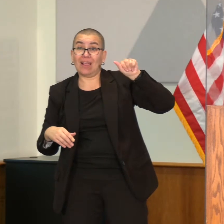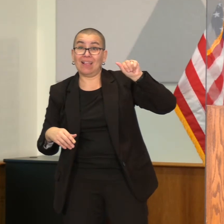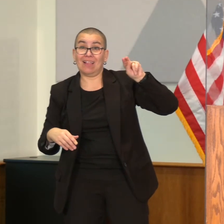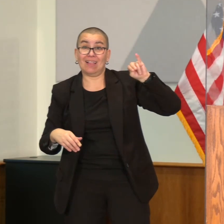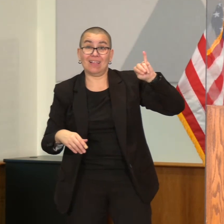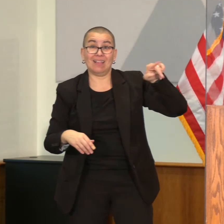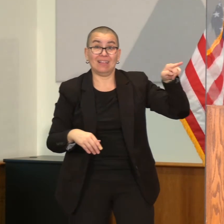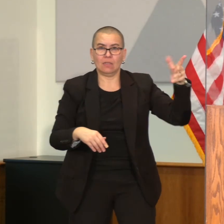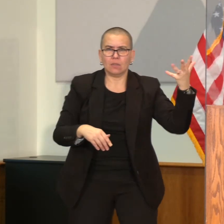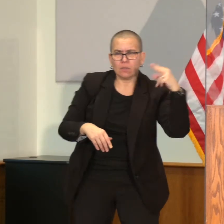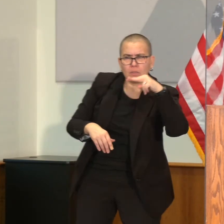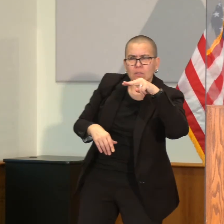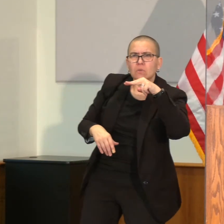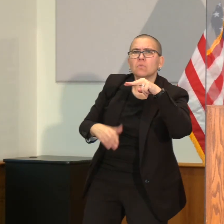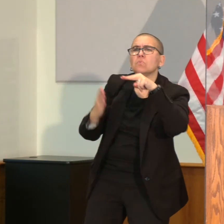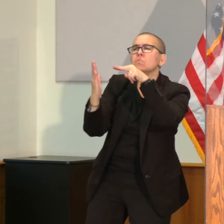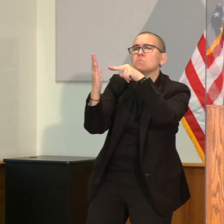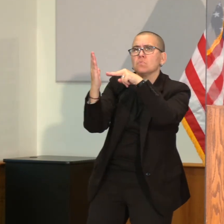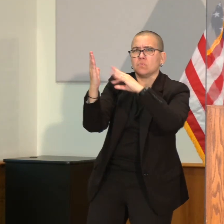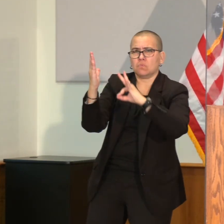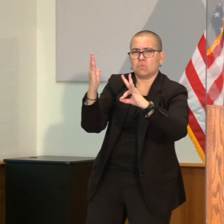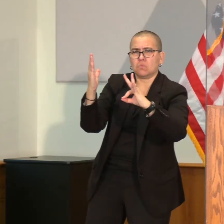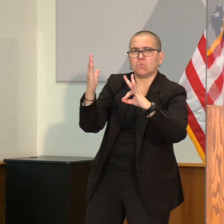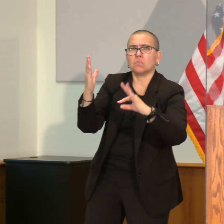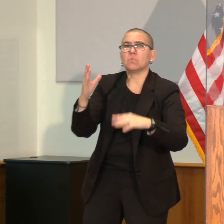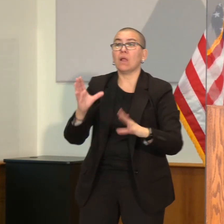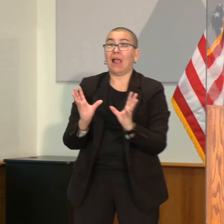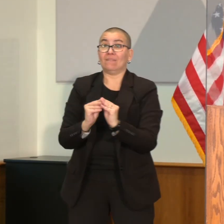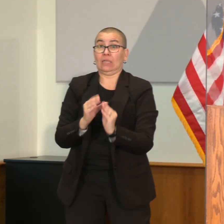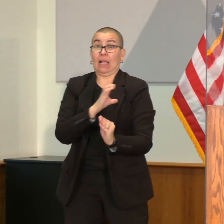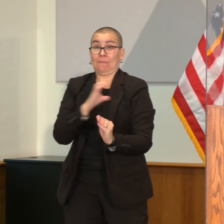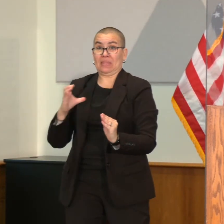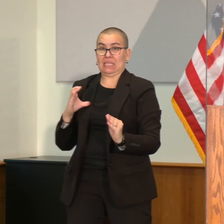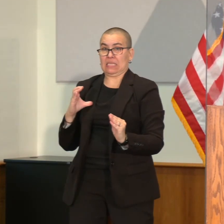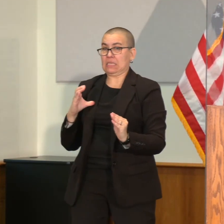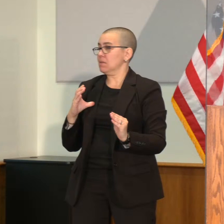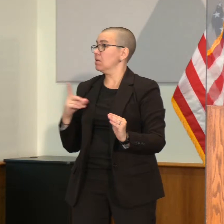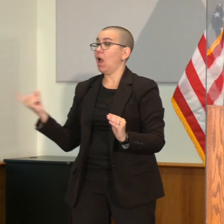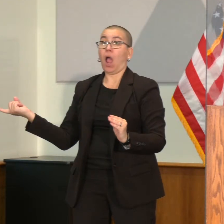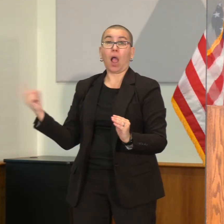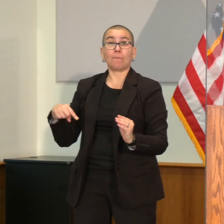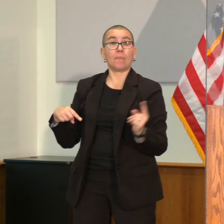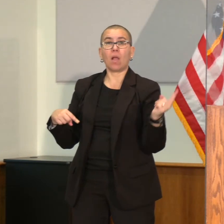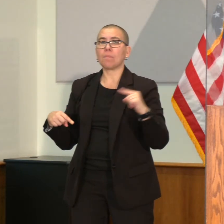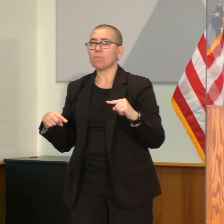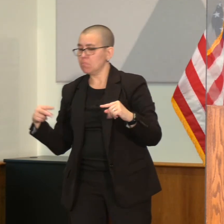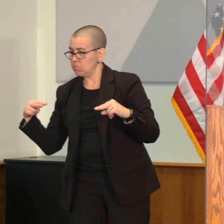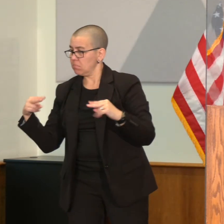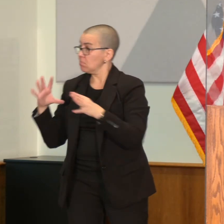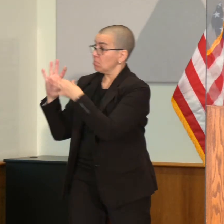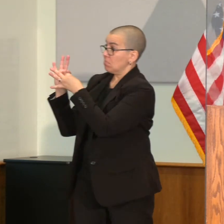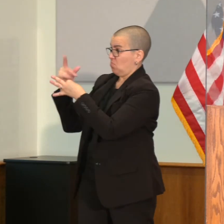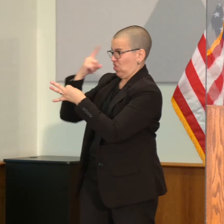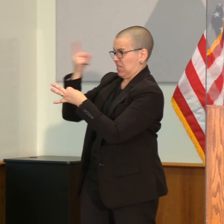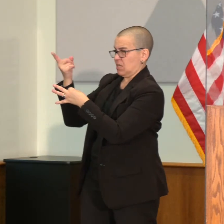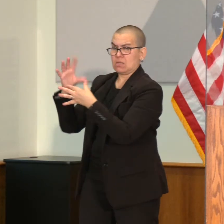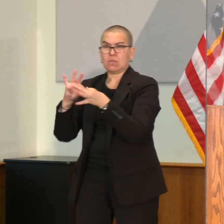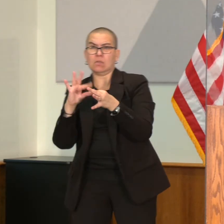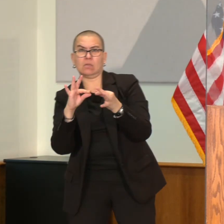to bring members of the public in and help explain to the senators who aren't as familiar what's in our bill and why it's